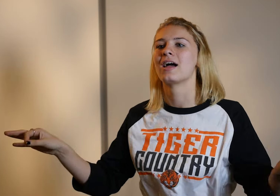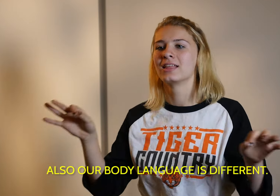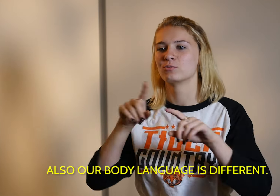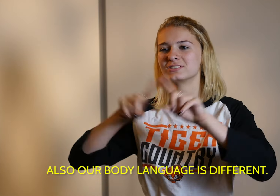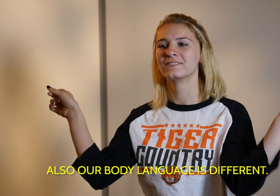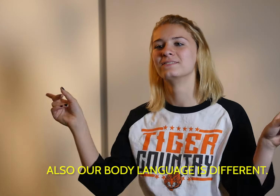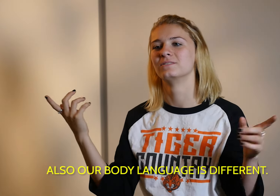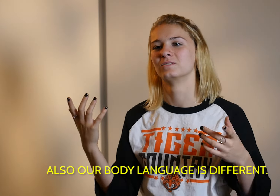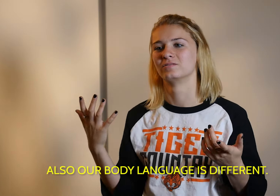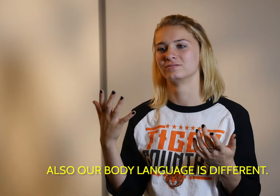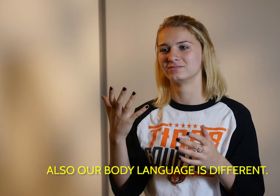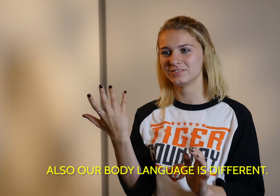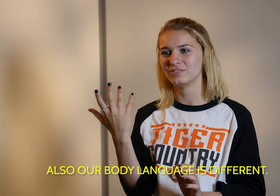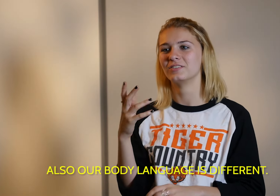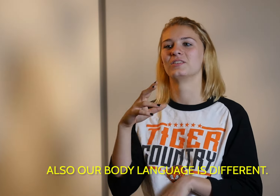Also, our body language is different.